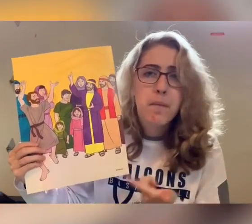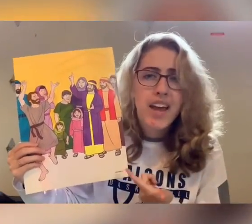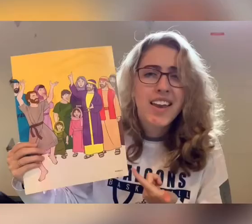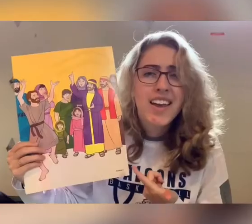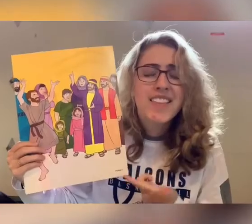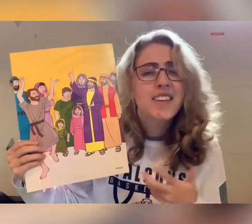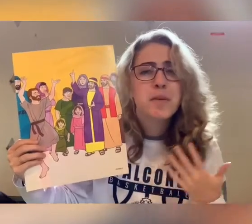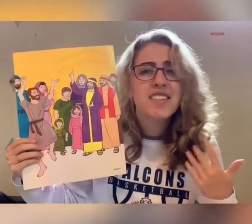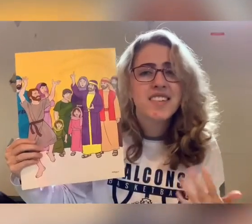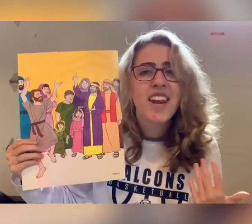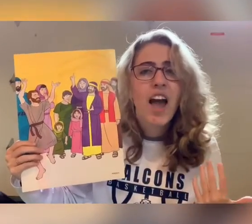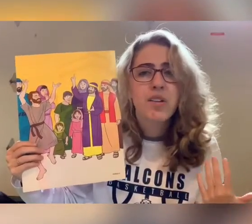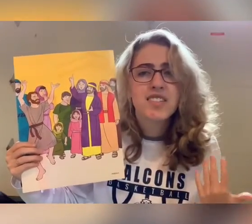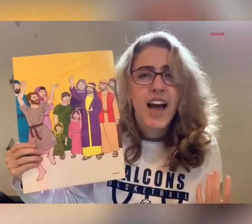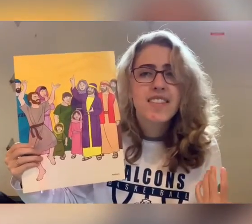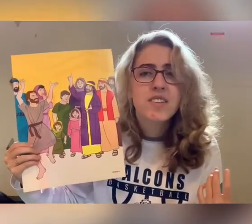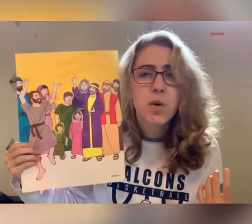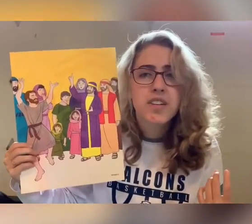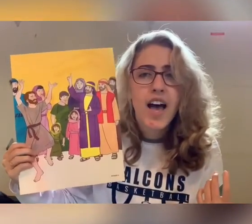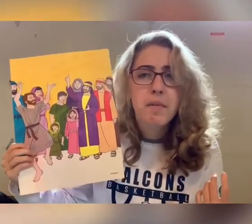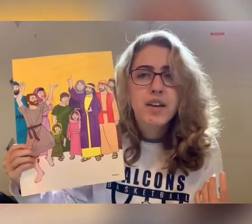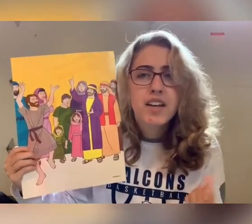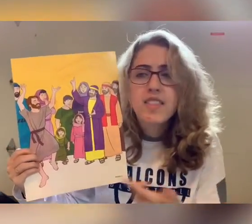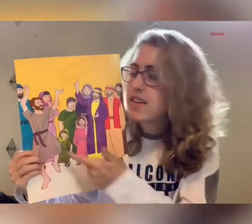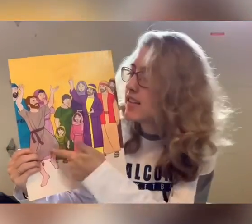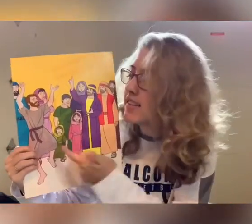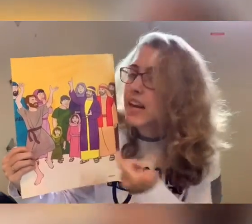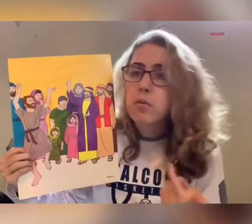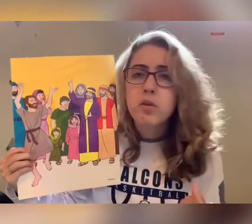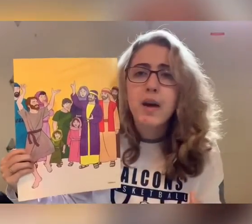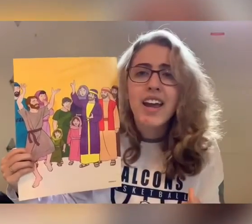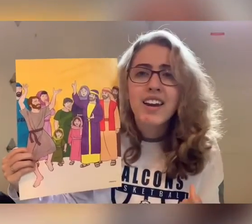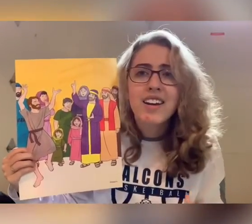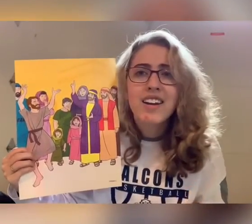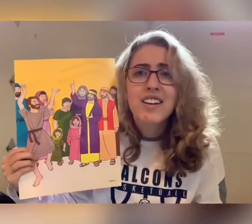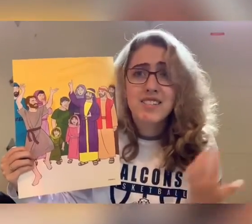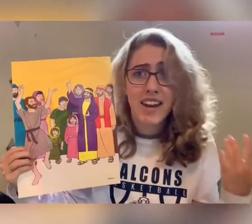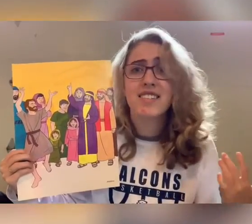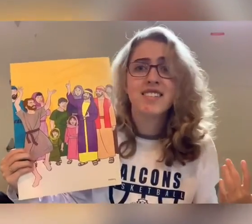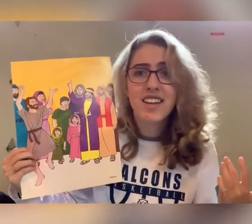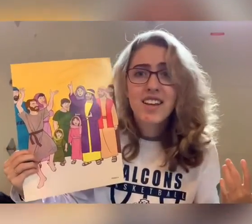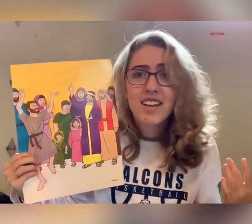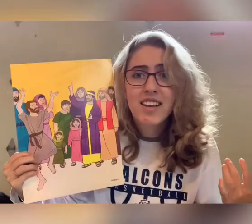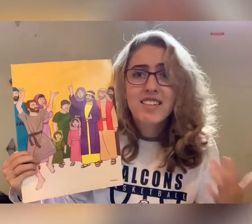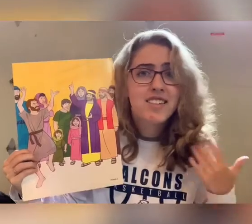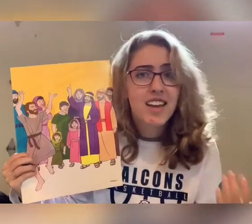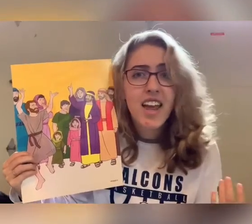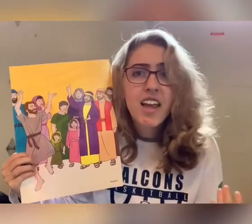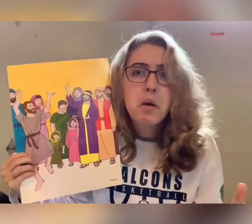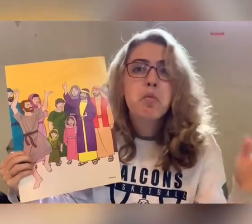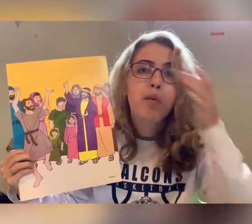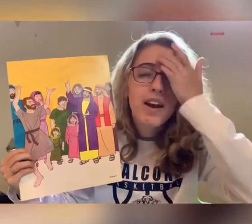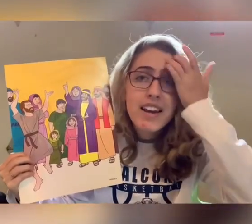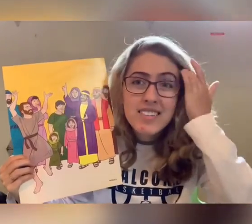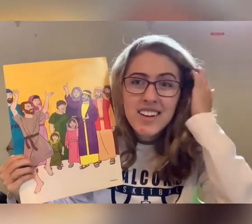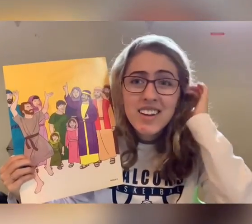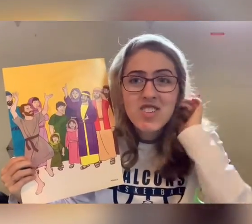man that's been sitting outside this whole time? The disabled man dancing, singing, praising